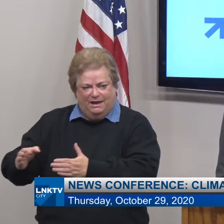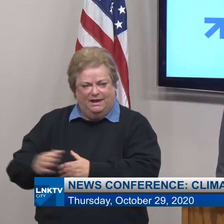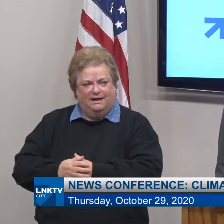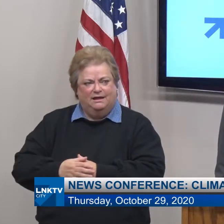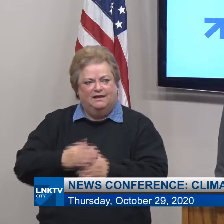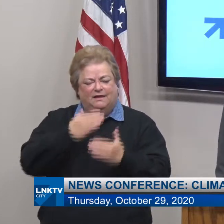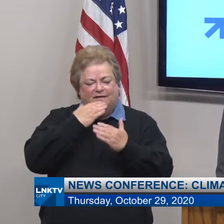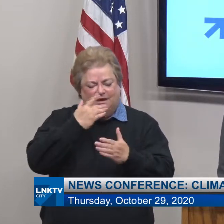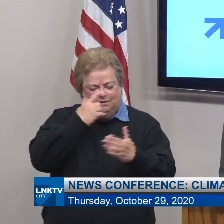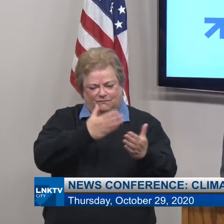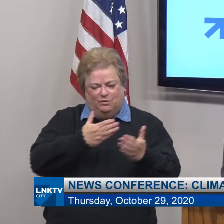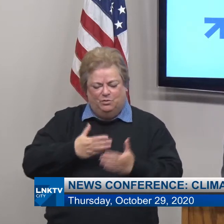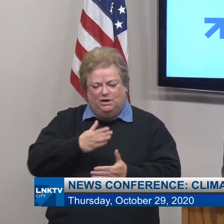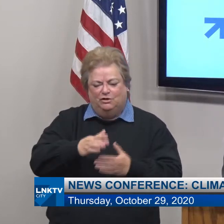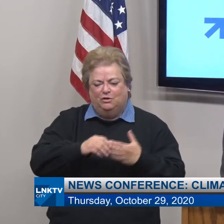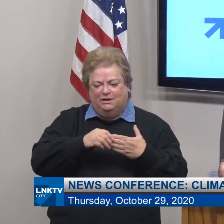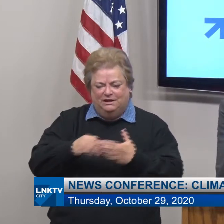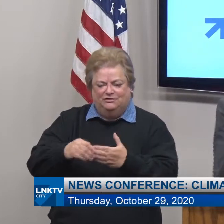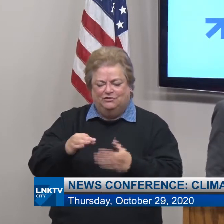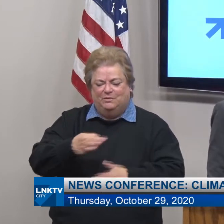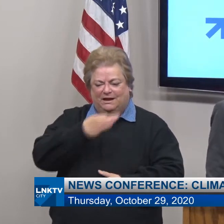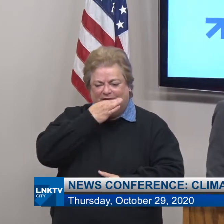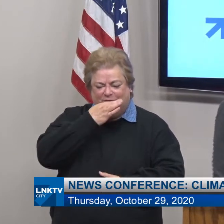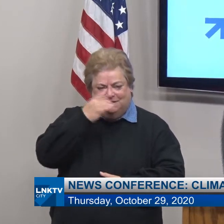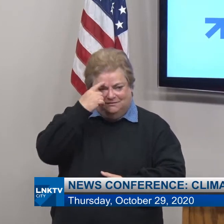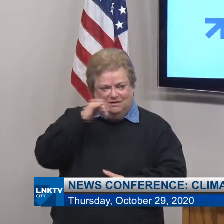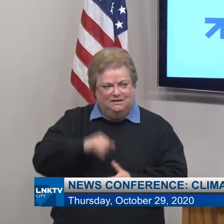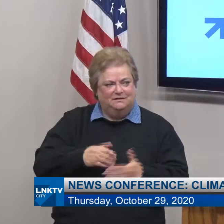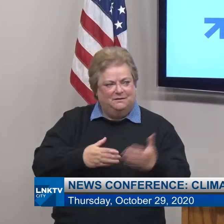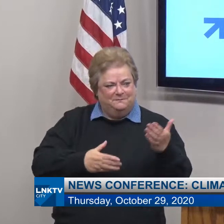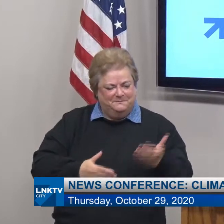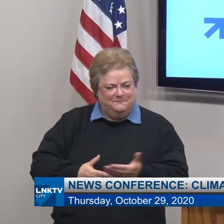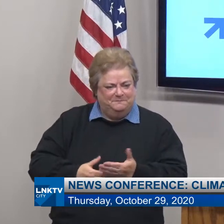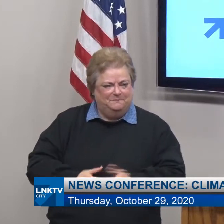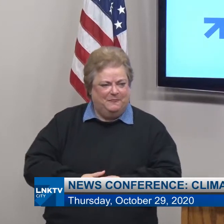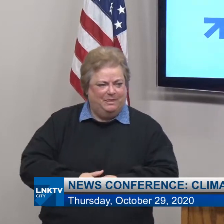you for bringing your leadership and expertise to this effort. Please come up and say a few words.